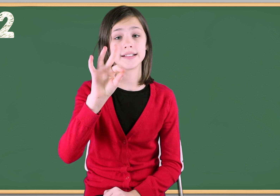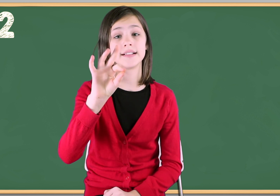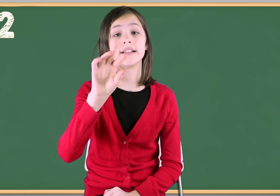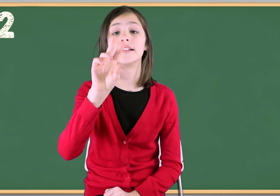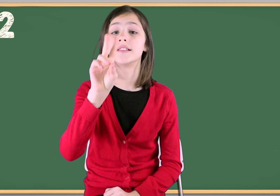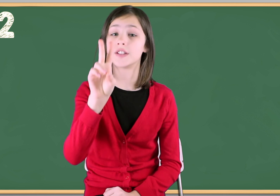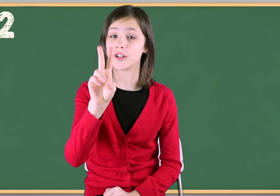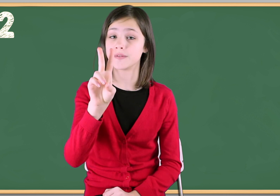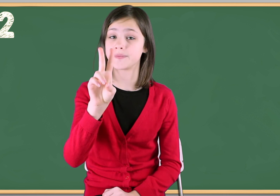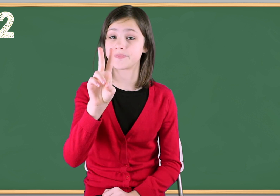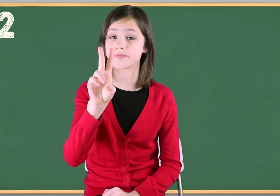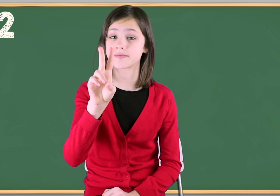92,